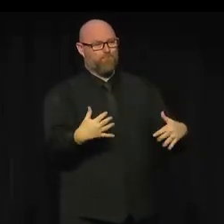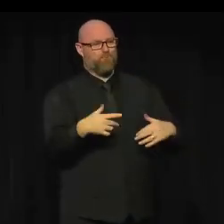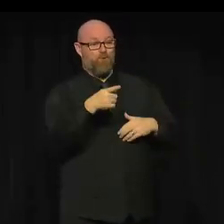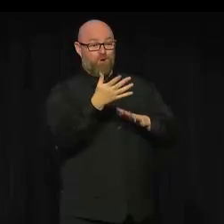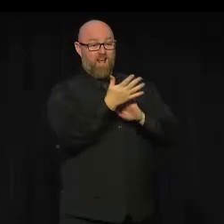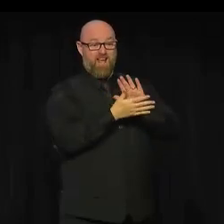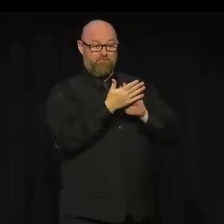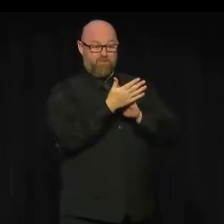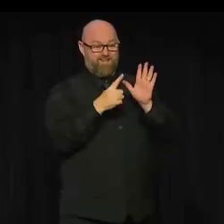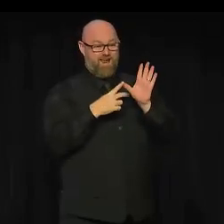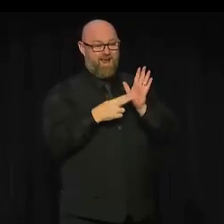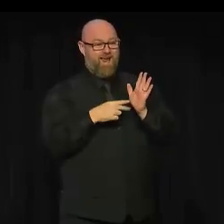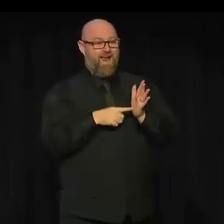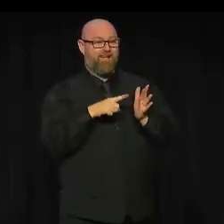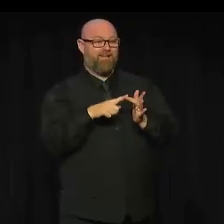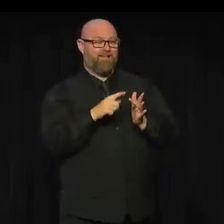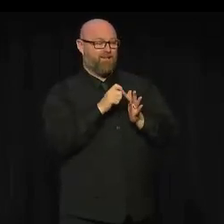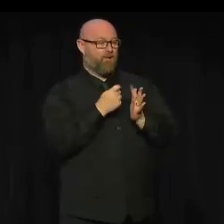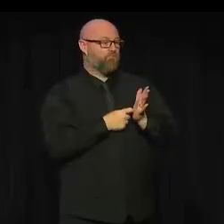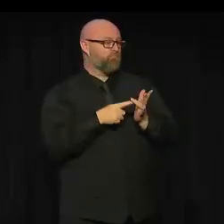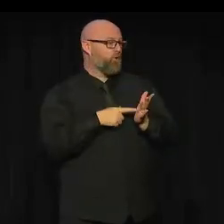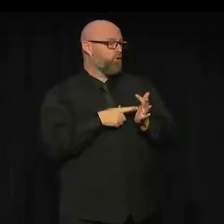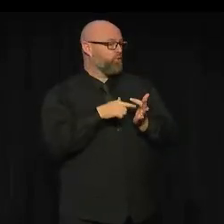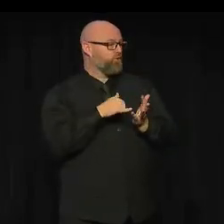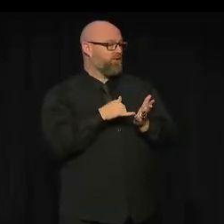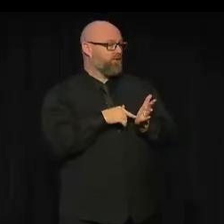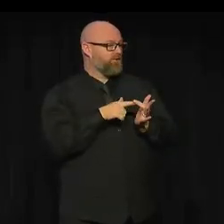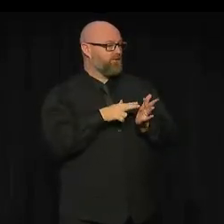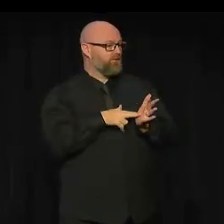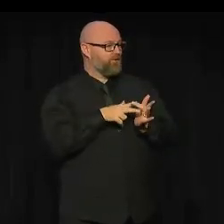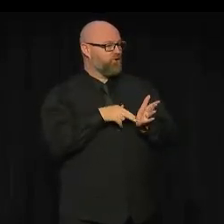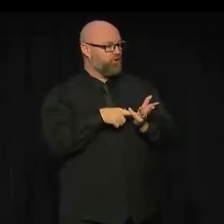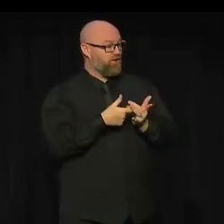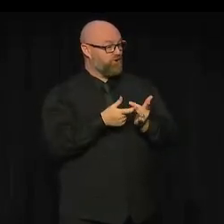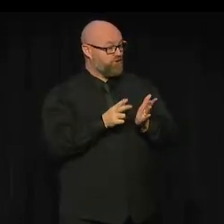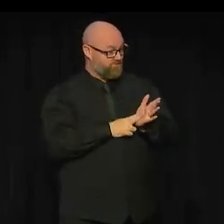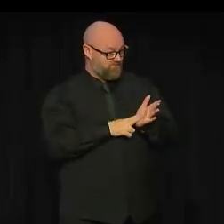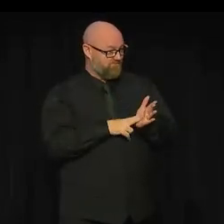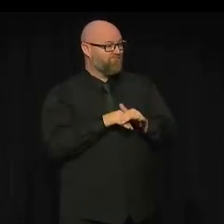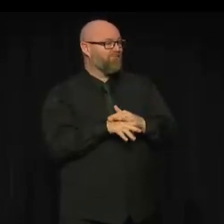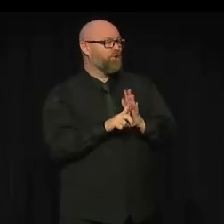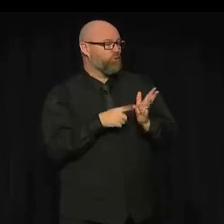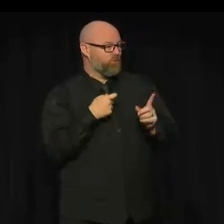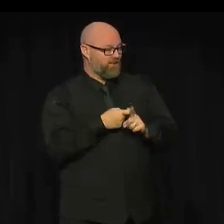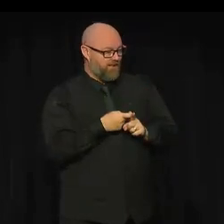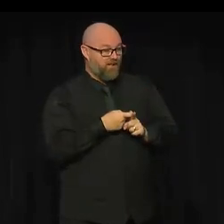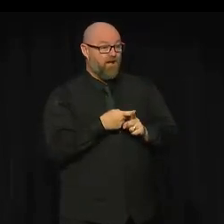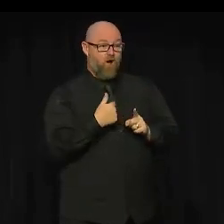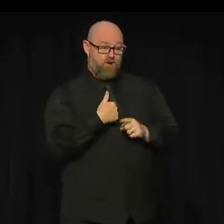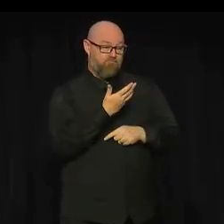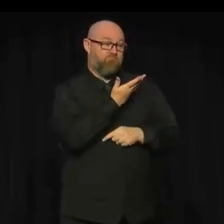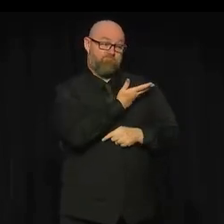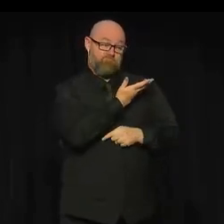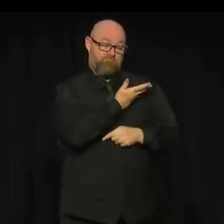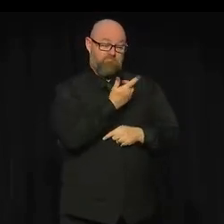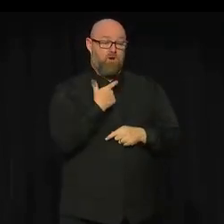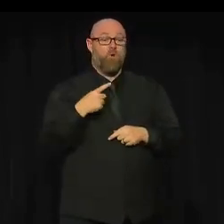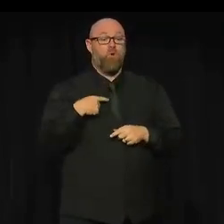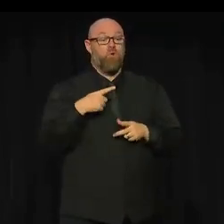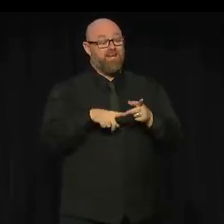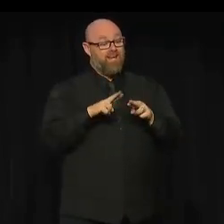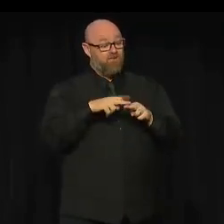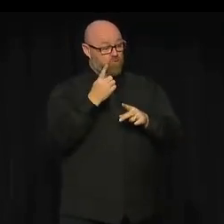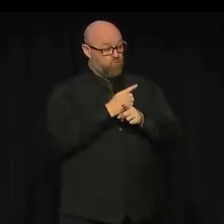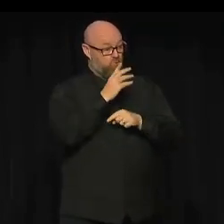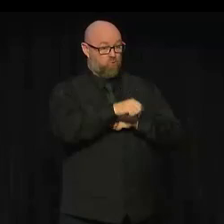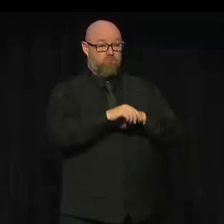injunctions can look like in the United Kingdom. And I'm proud of it, because when we're facing an existential crisis like climate change,